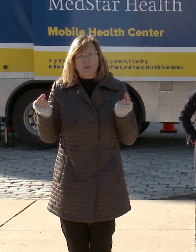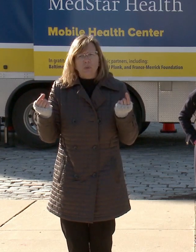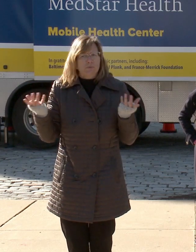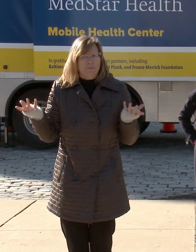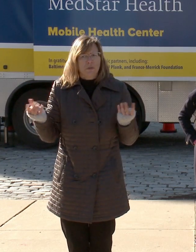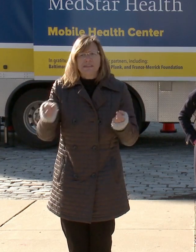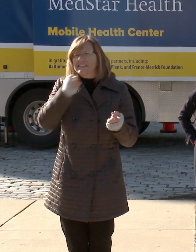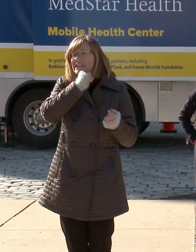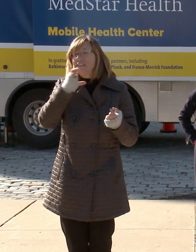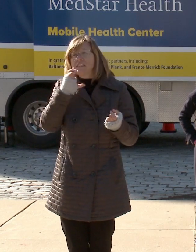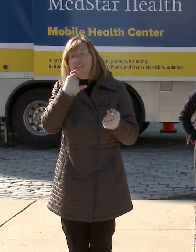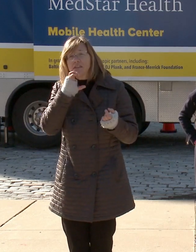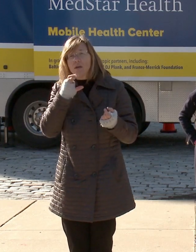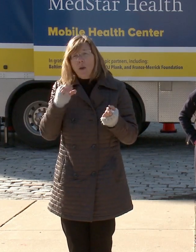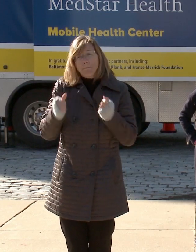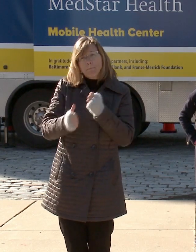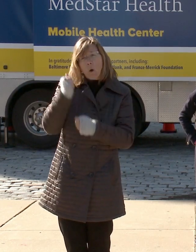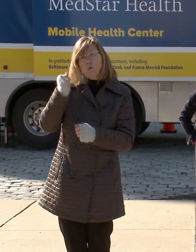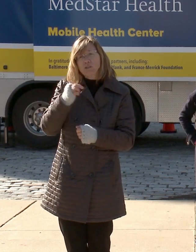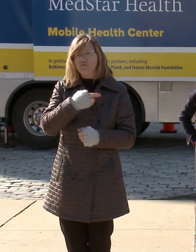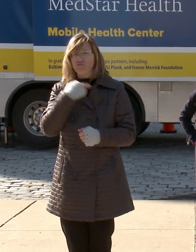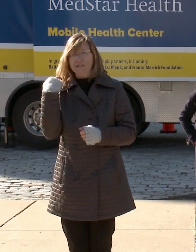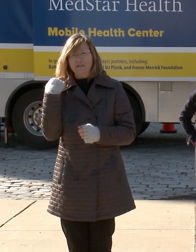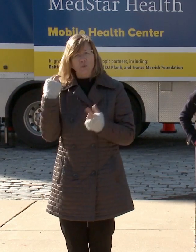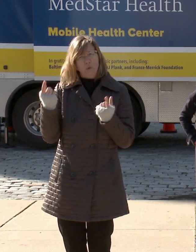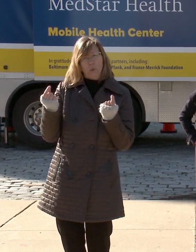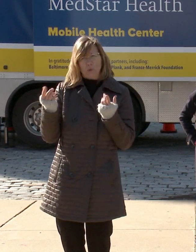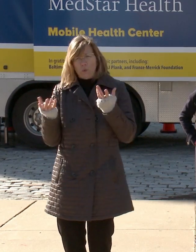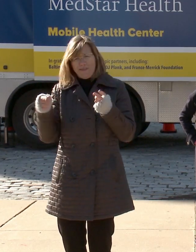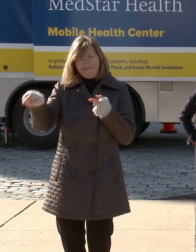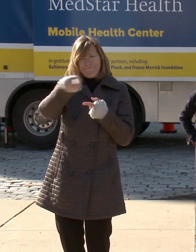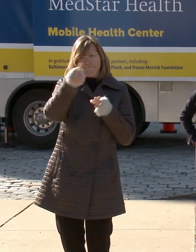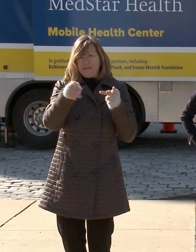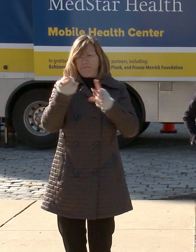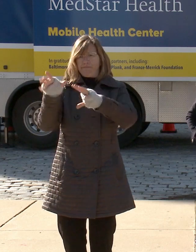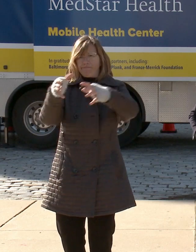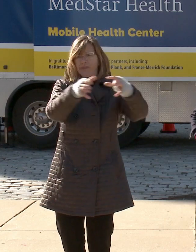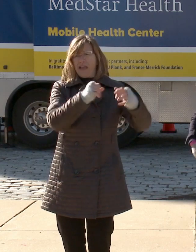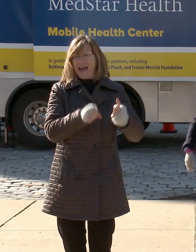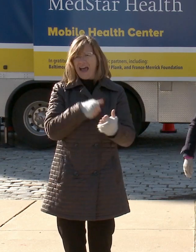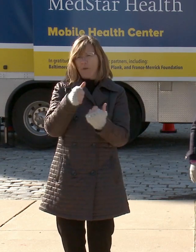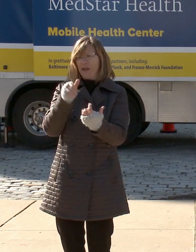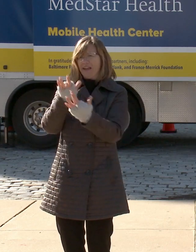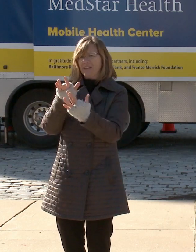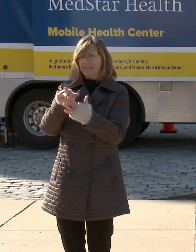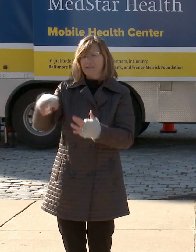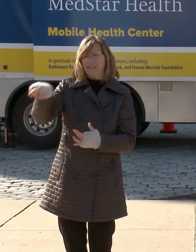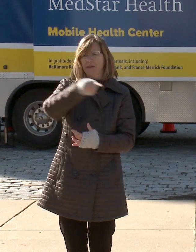adults, the folks who are most at risk, about where we are and taking the number and how we will get in contact with them.